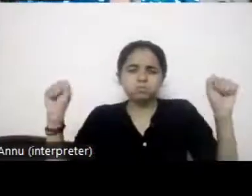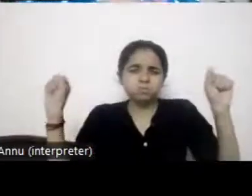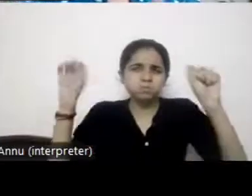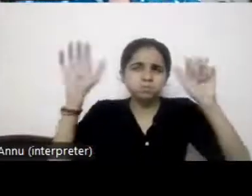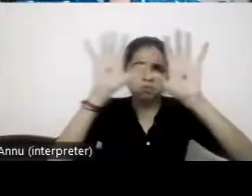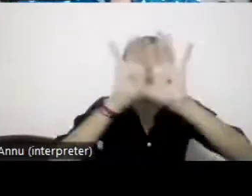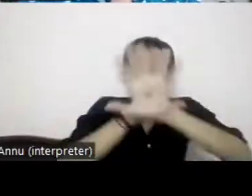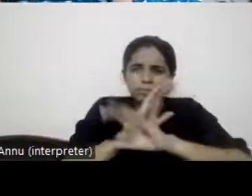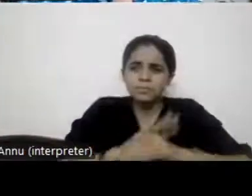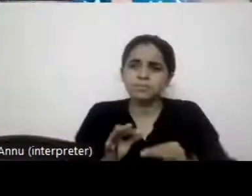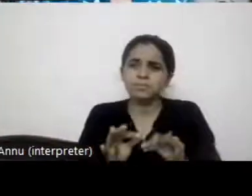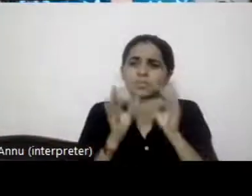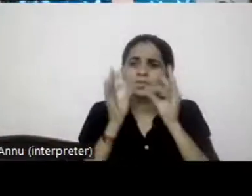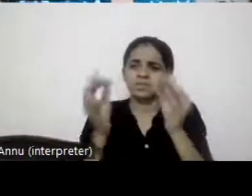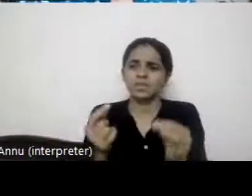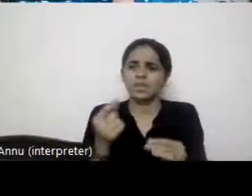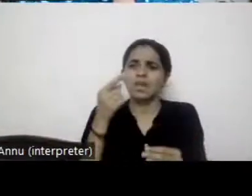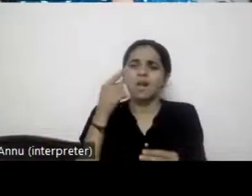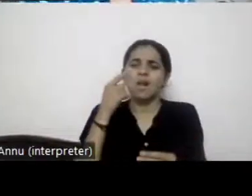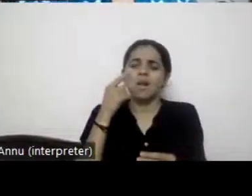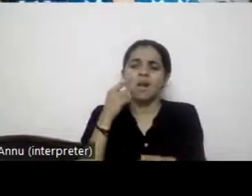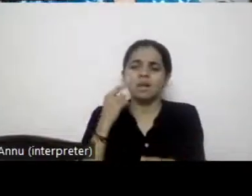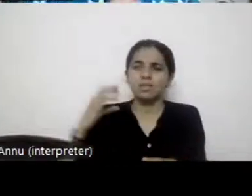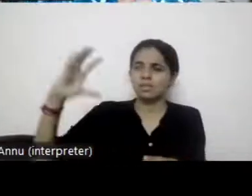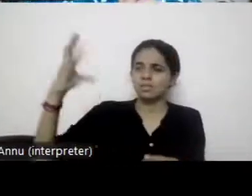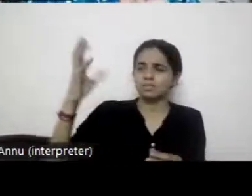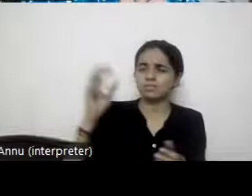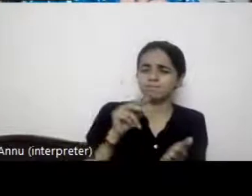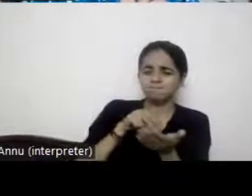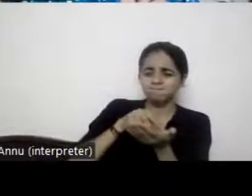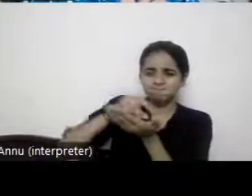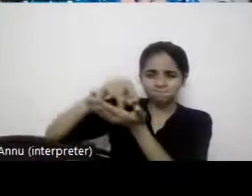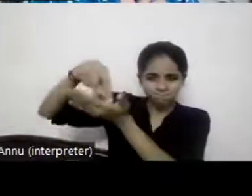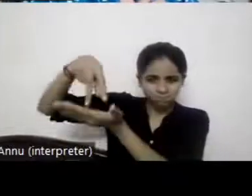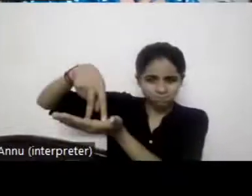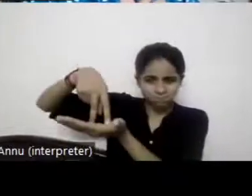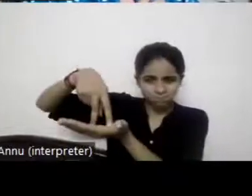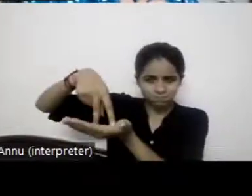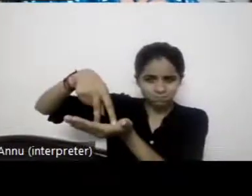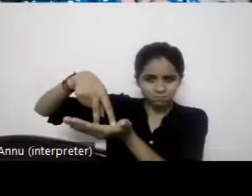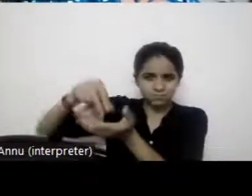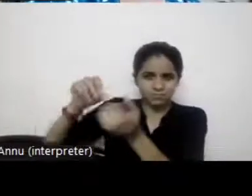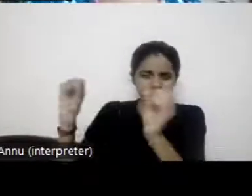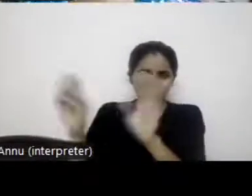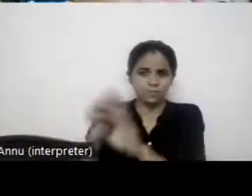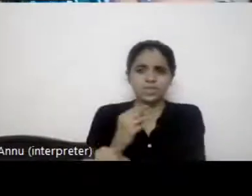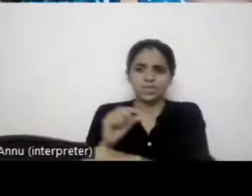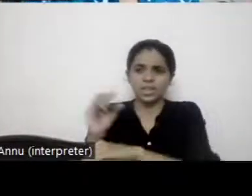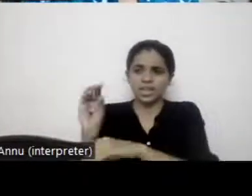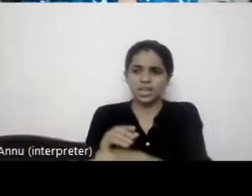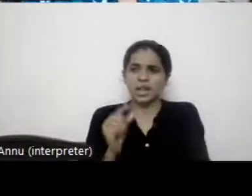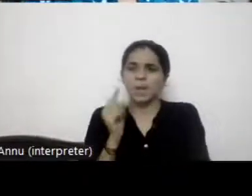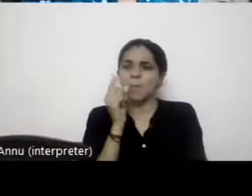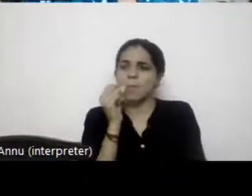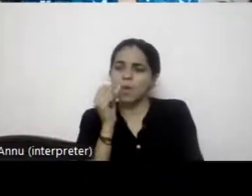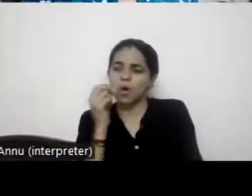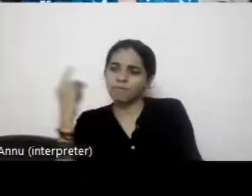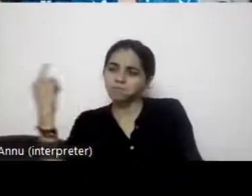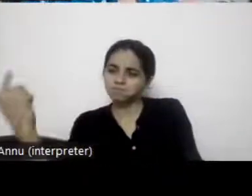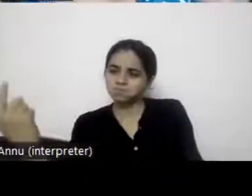this sun of light. And then, there is this hero who would come as